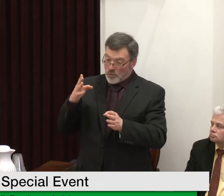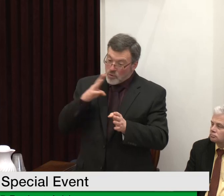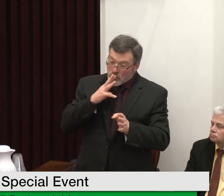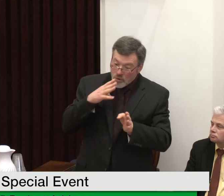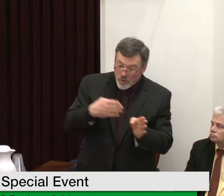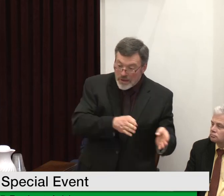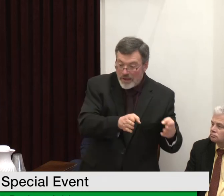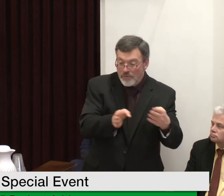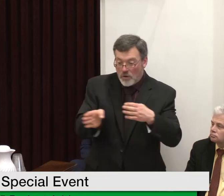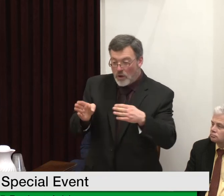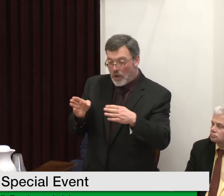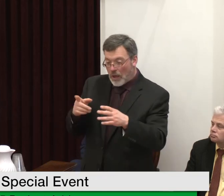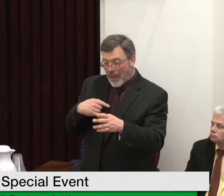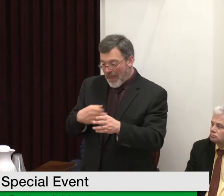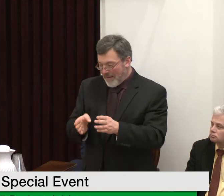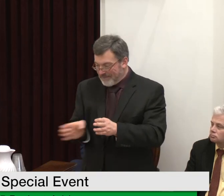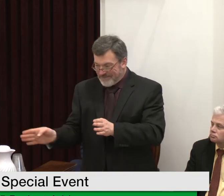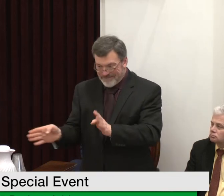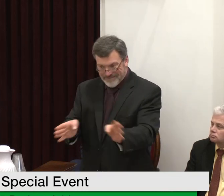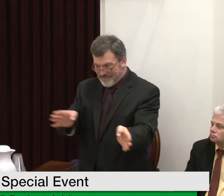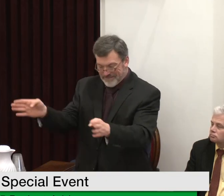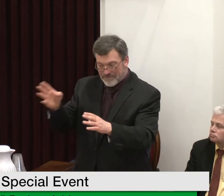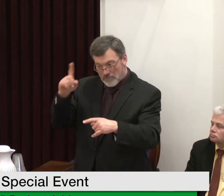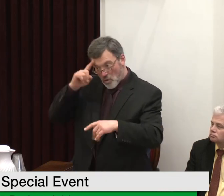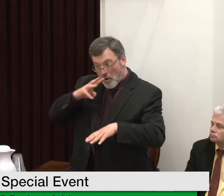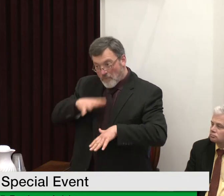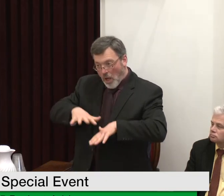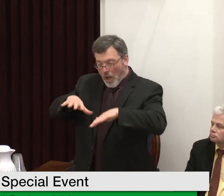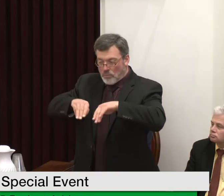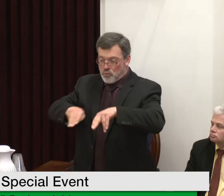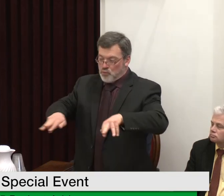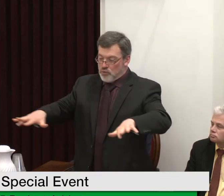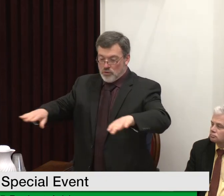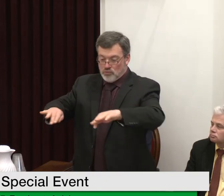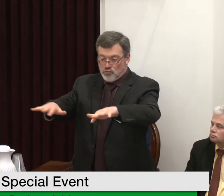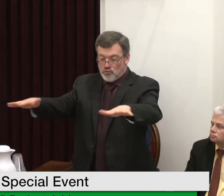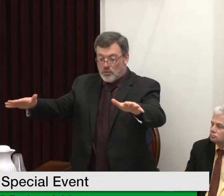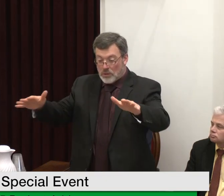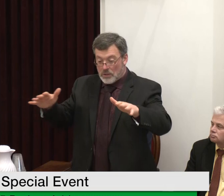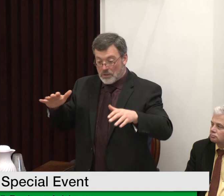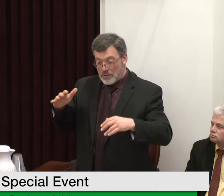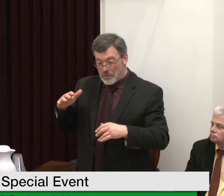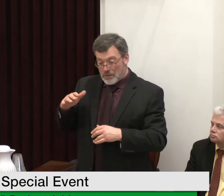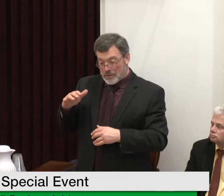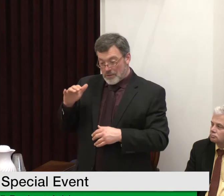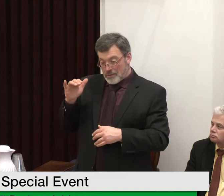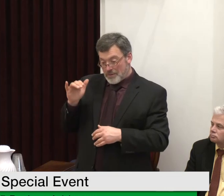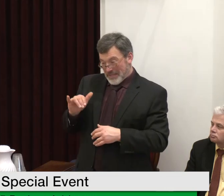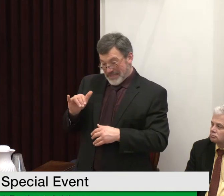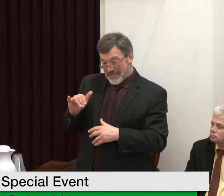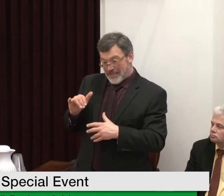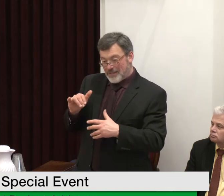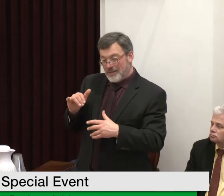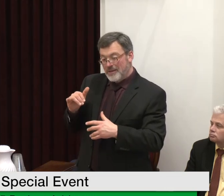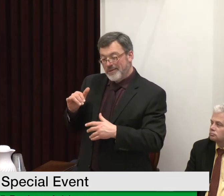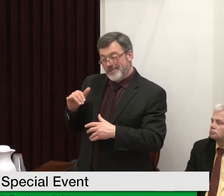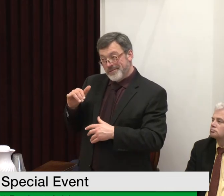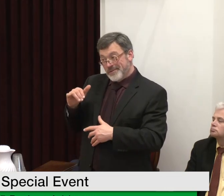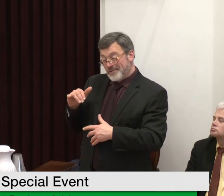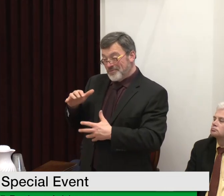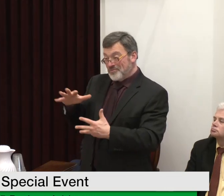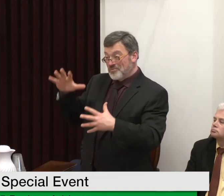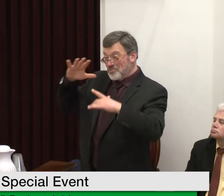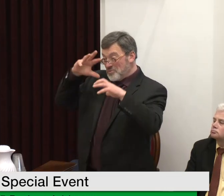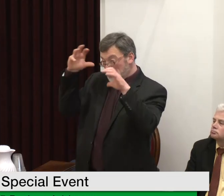to them continue suffer dor this budget funds A stud of the